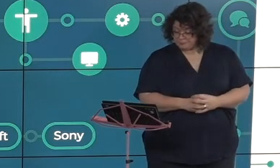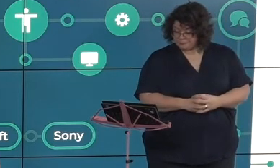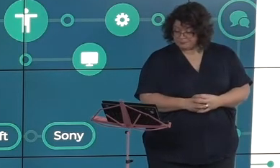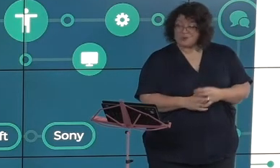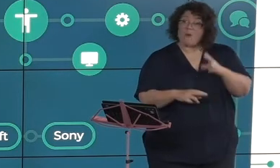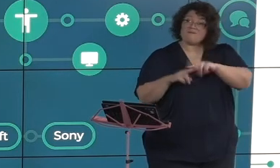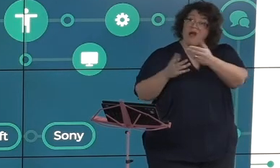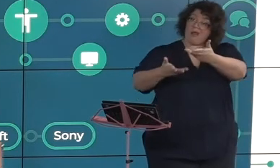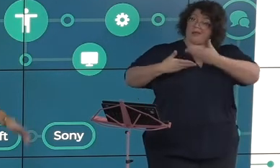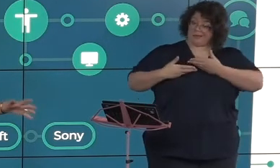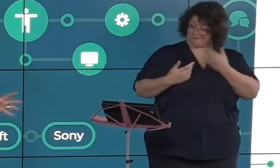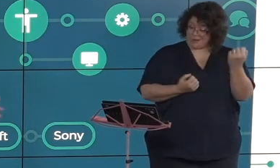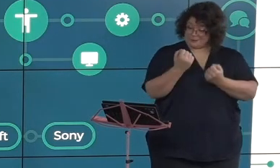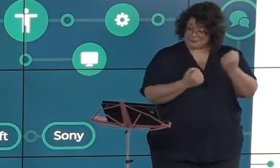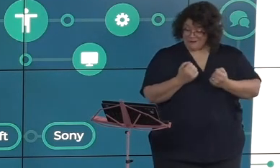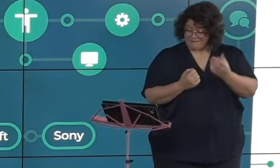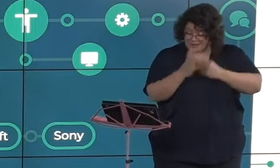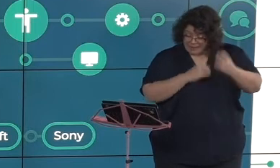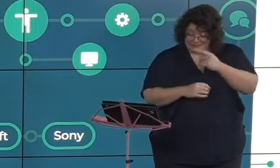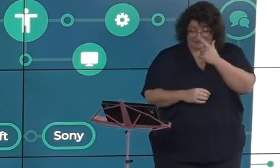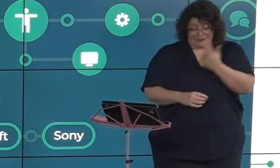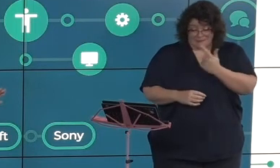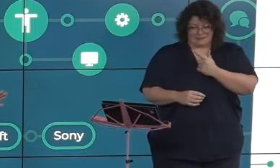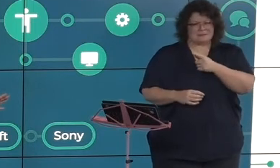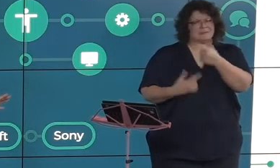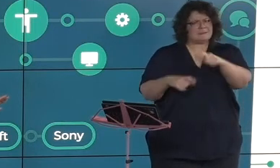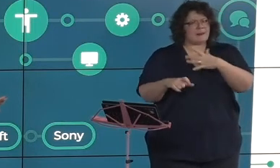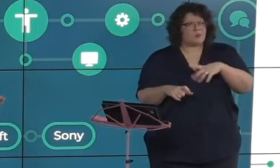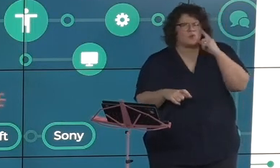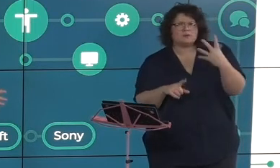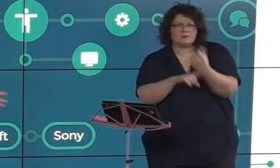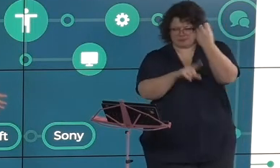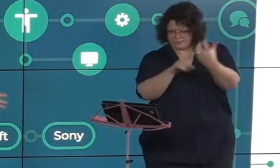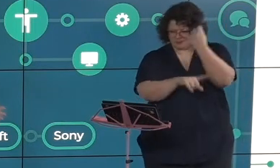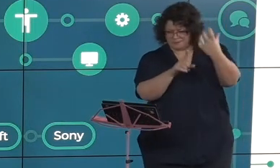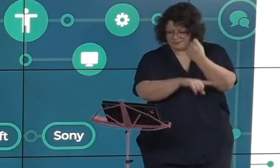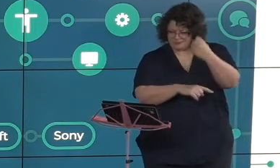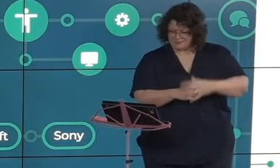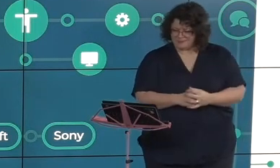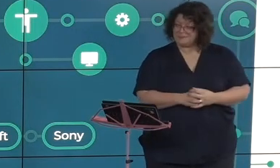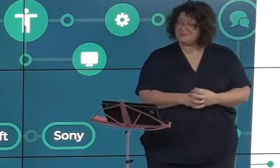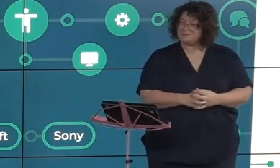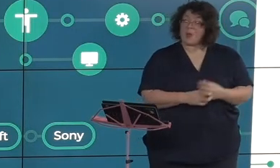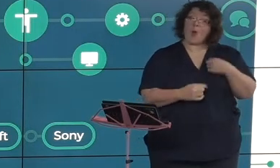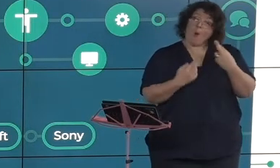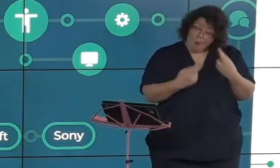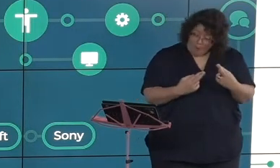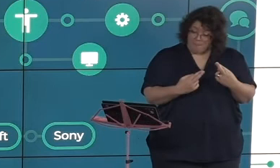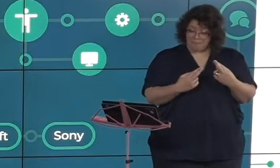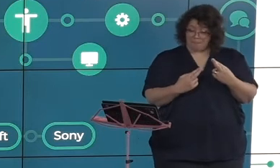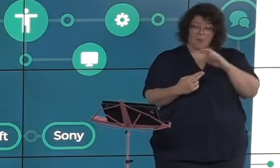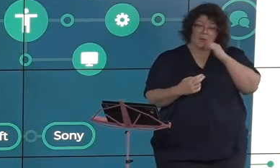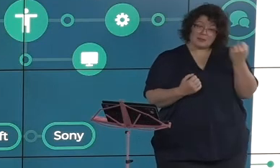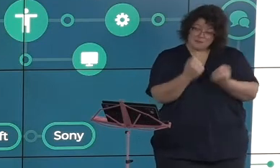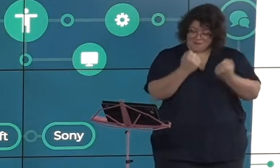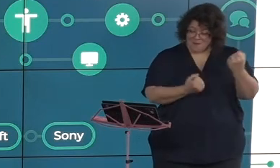desert listening to Led Zeppelin, which is phenomenal. Woohoo! And I did drive the Google driverless car. But the